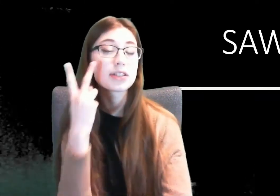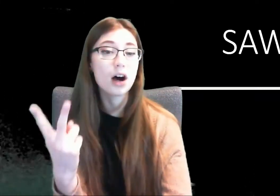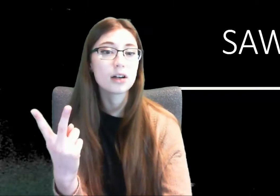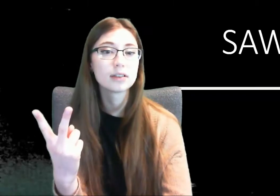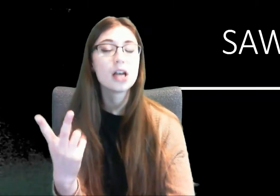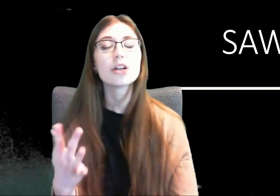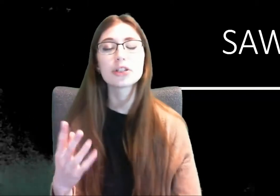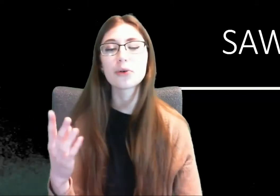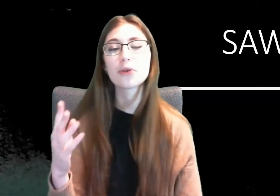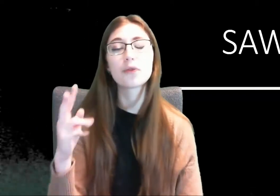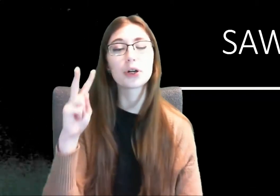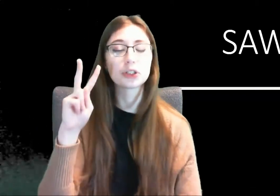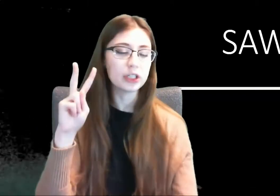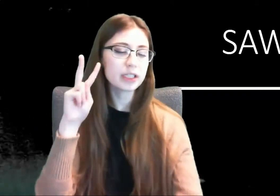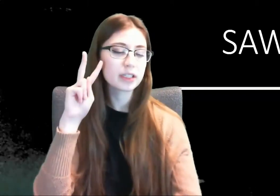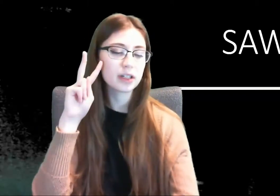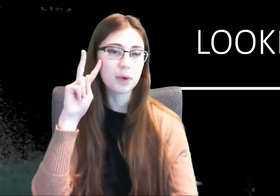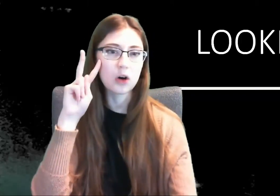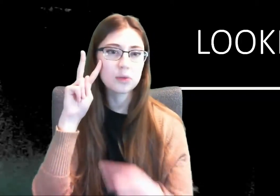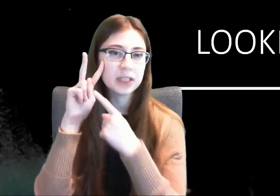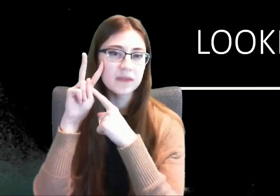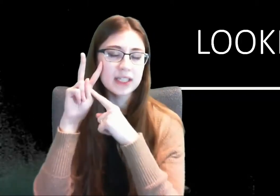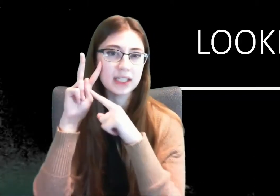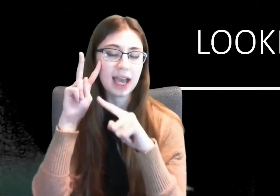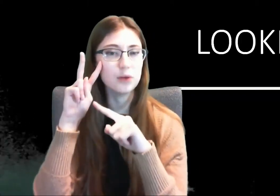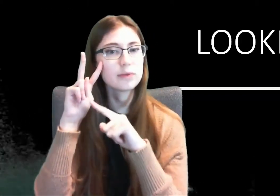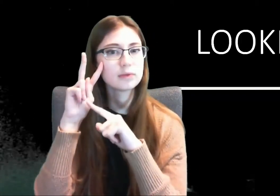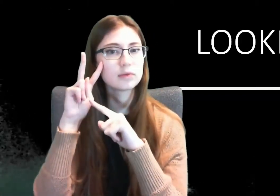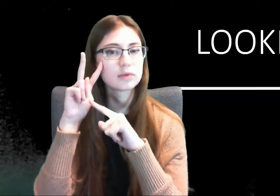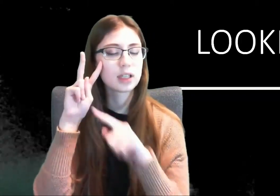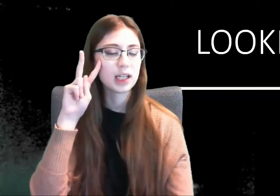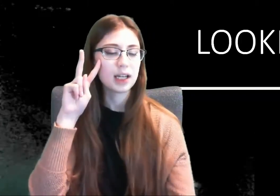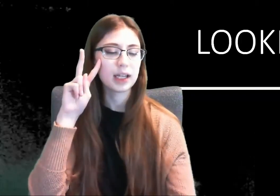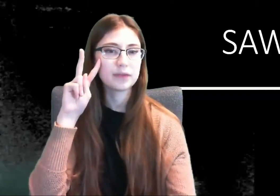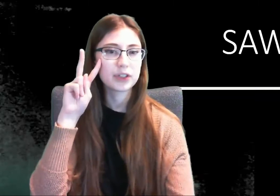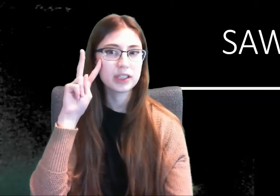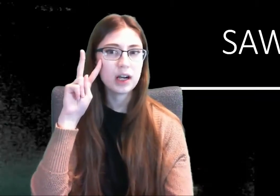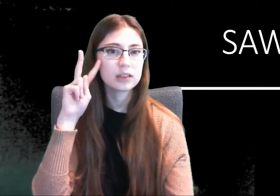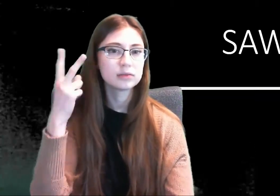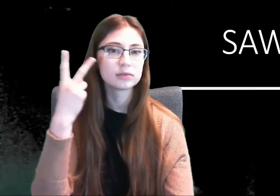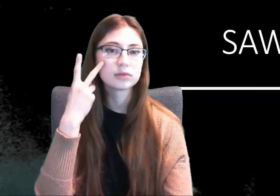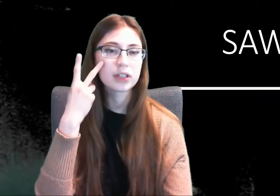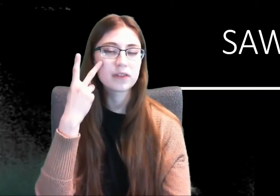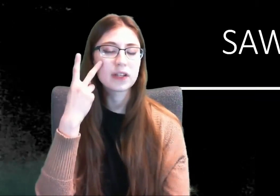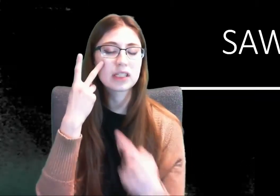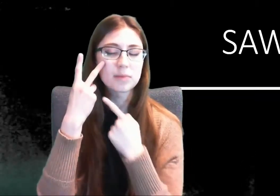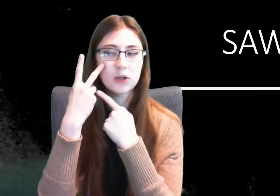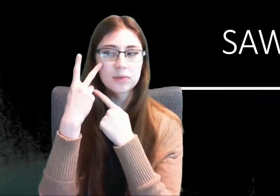Saw. So for looked, your palm is facing out. And for saw, you're going to face your palm